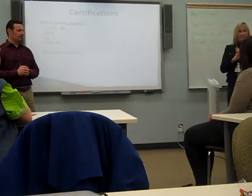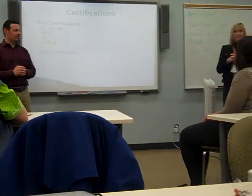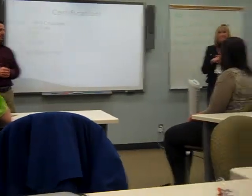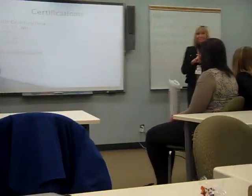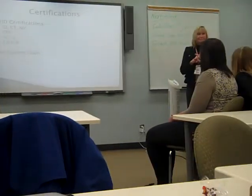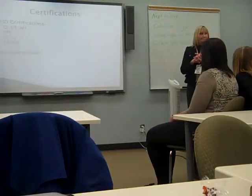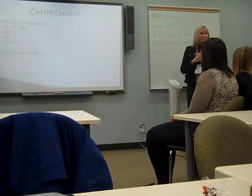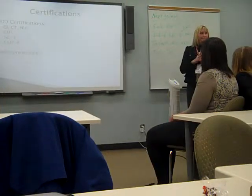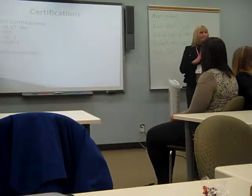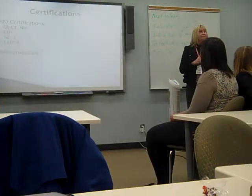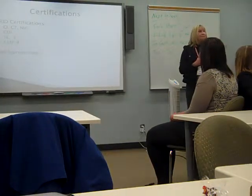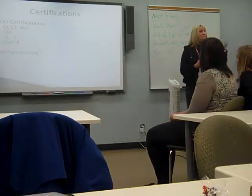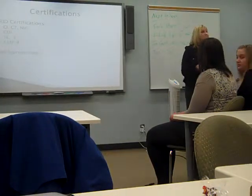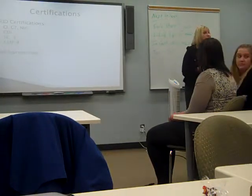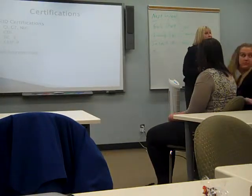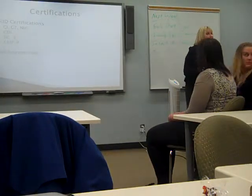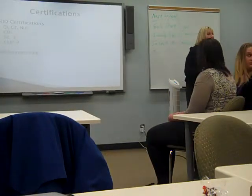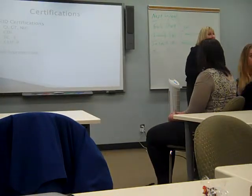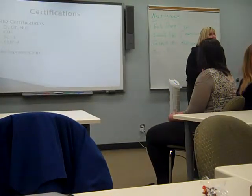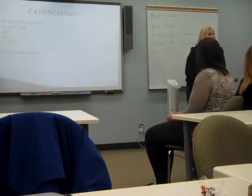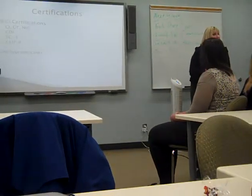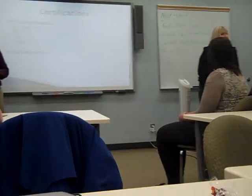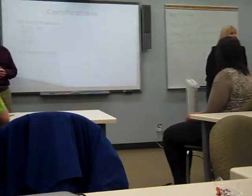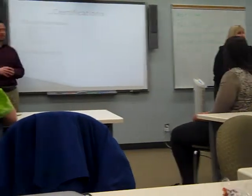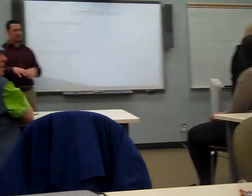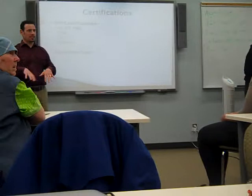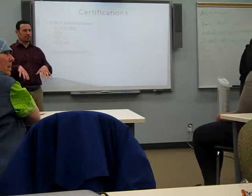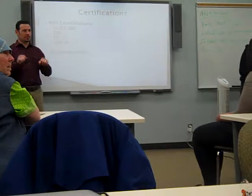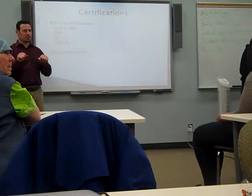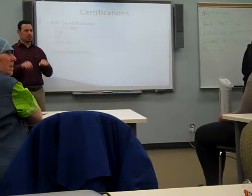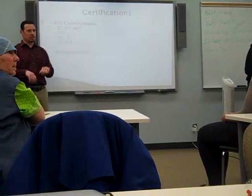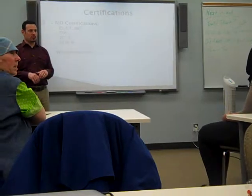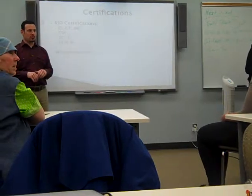Can you guys think of any other situations with legal interpreting? Adoption.